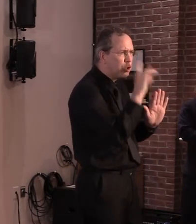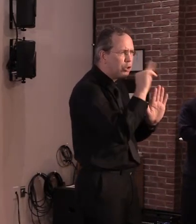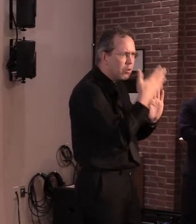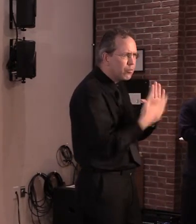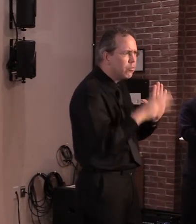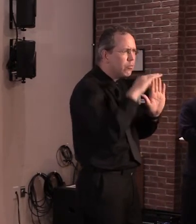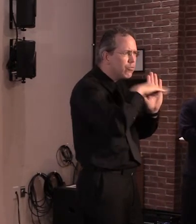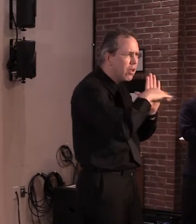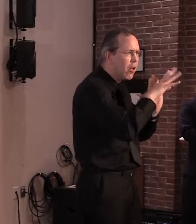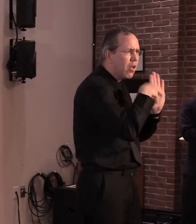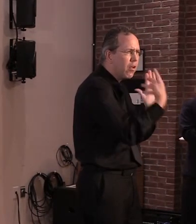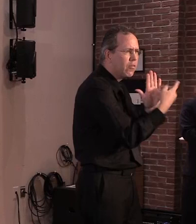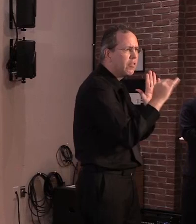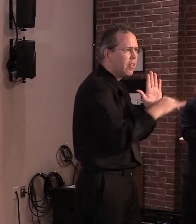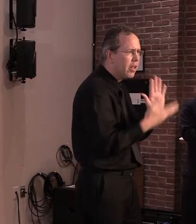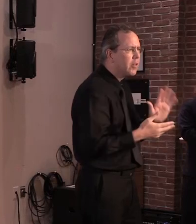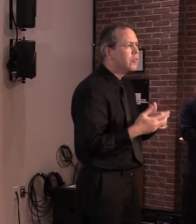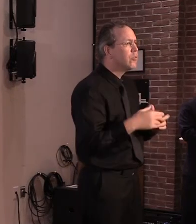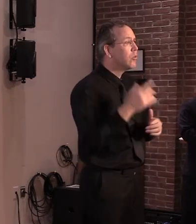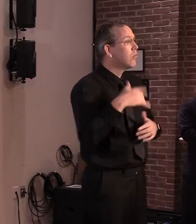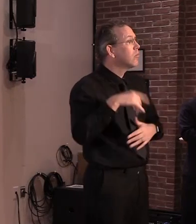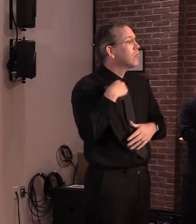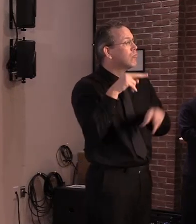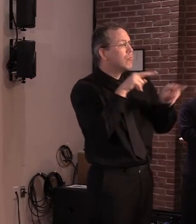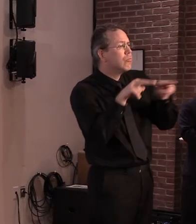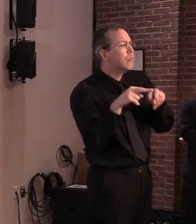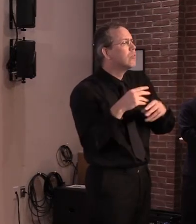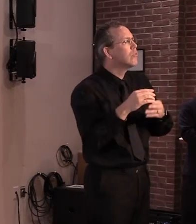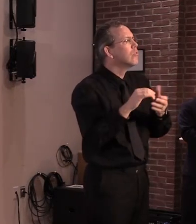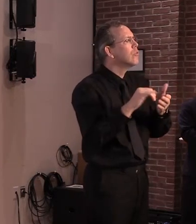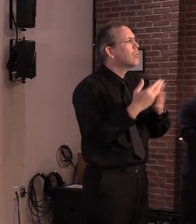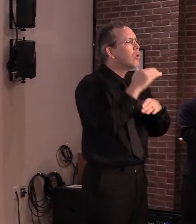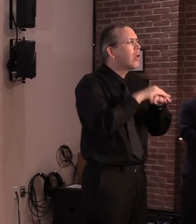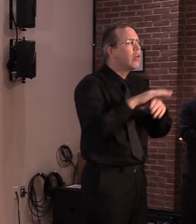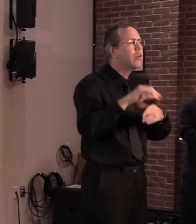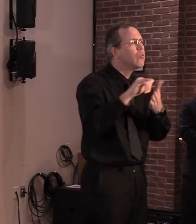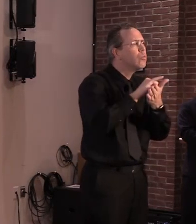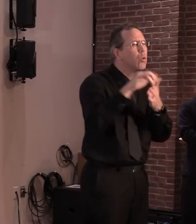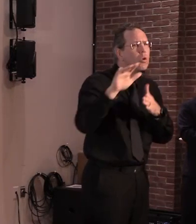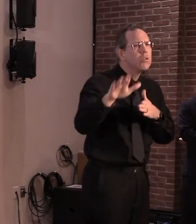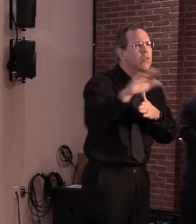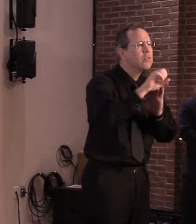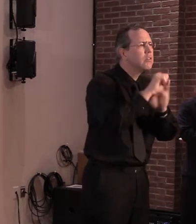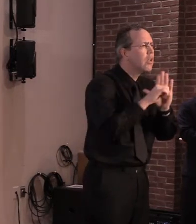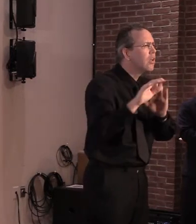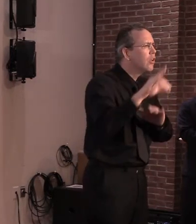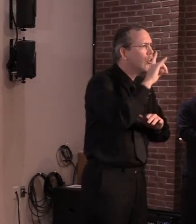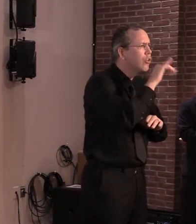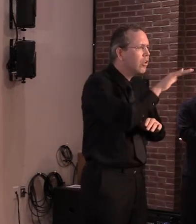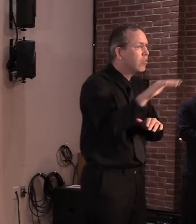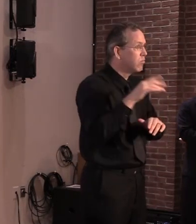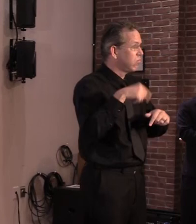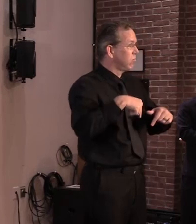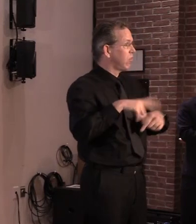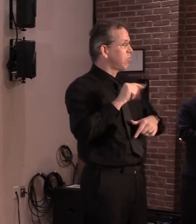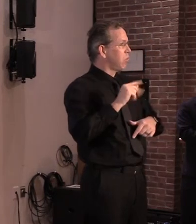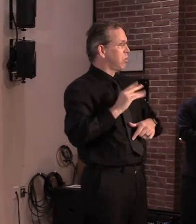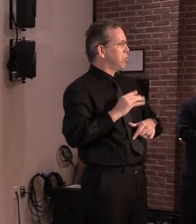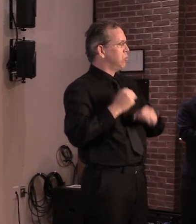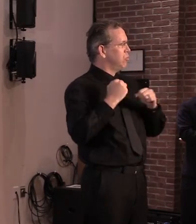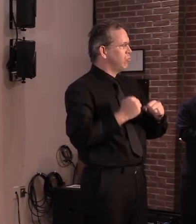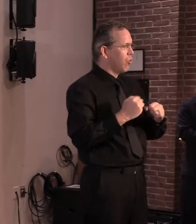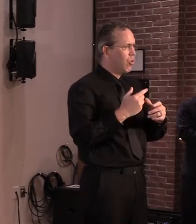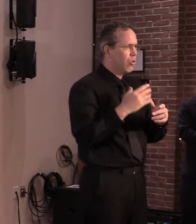Vermont, we also need to be aware of what's going on in other states around us, because we're not on an island. And some